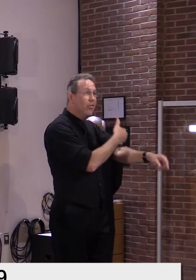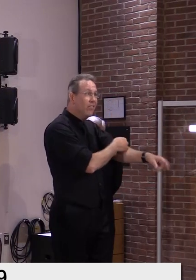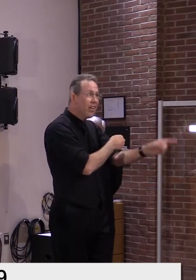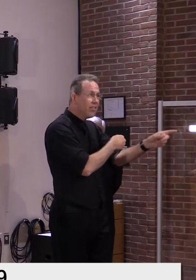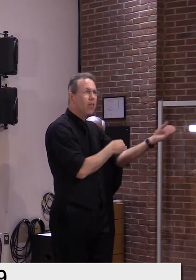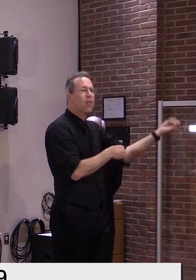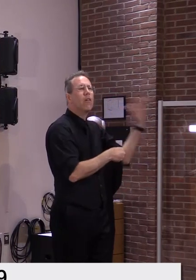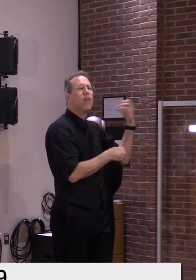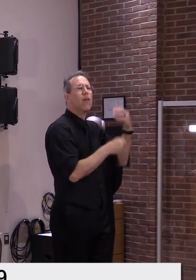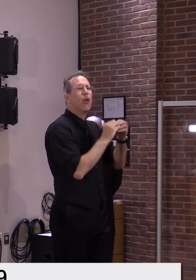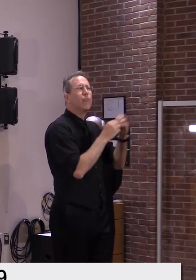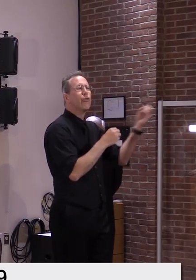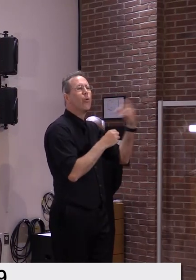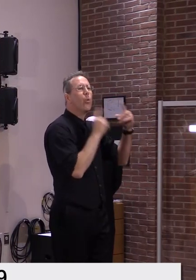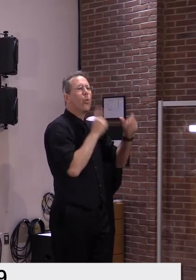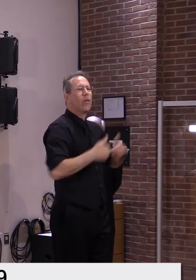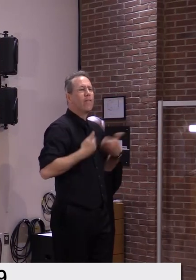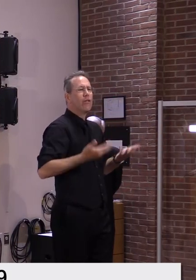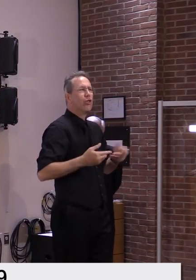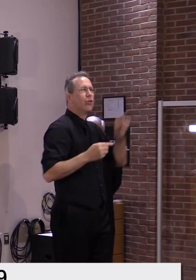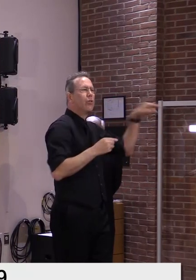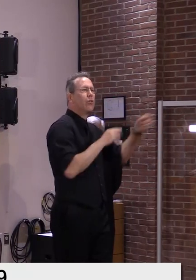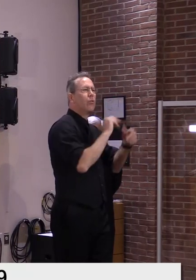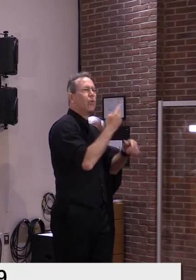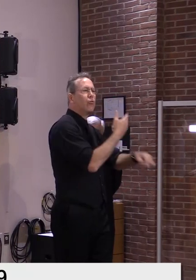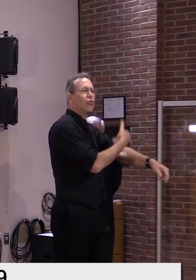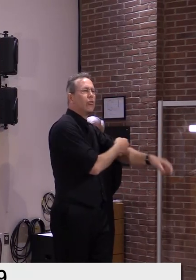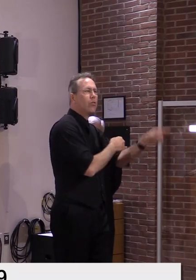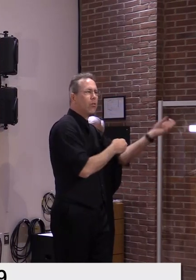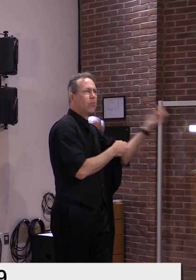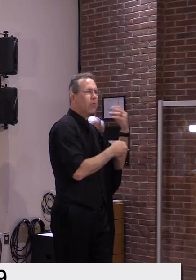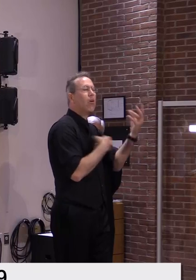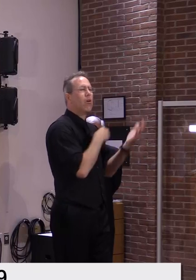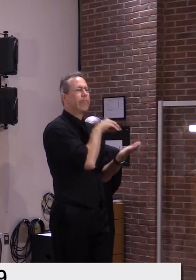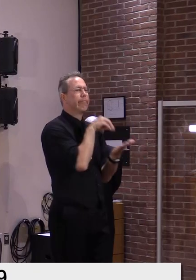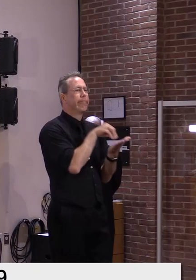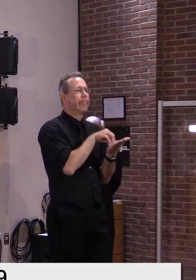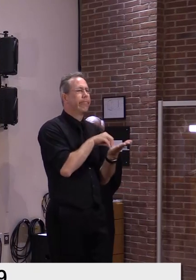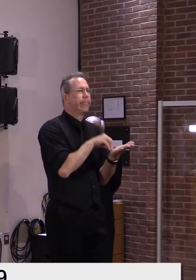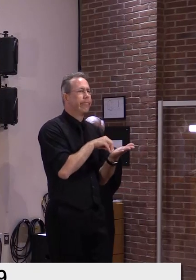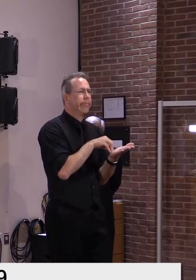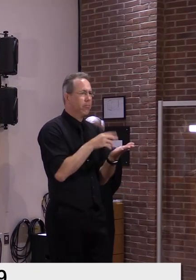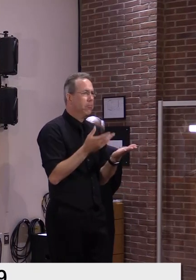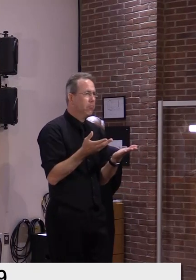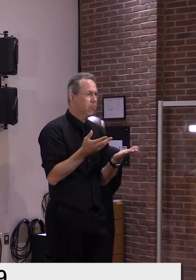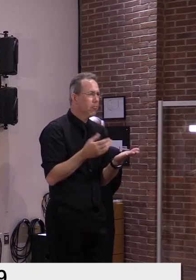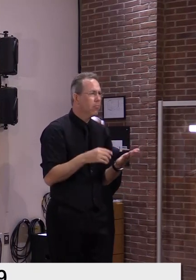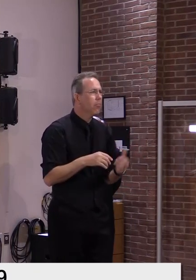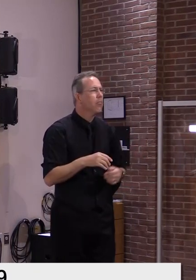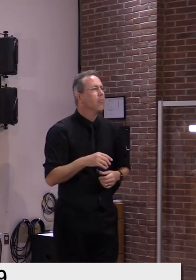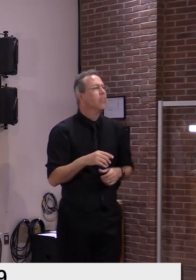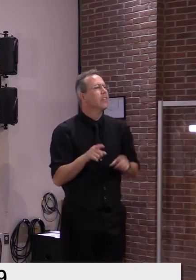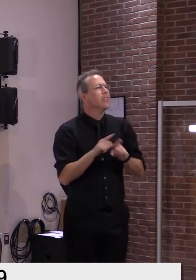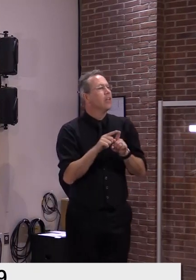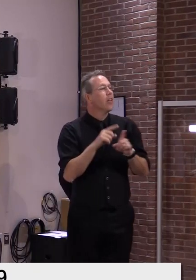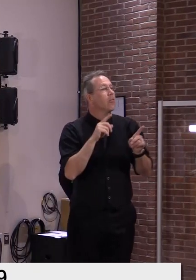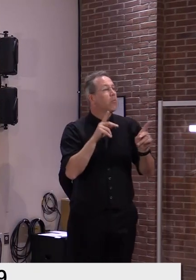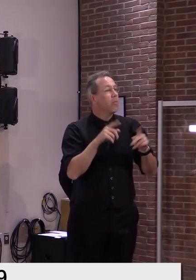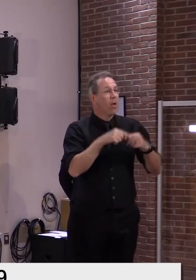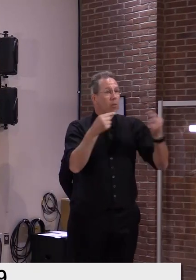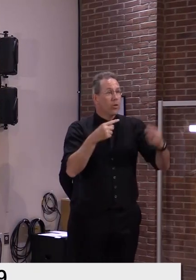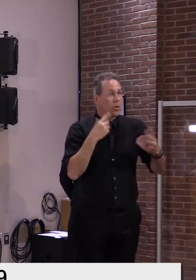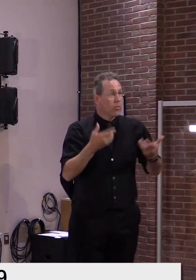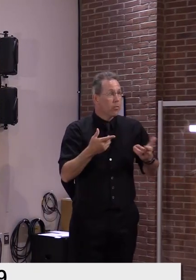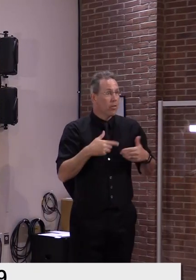person, just like people who might come across the border to work in Vermont every day but live in New Hampshire or New